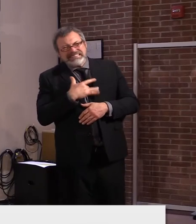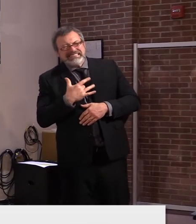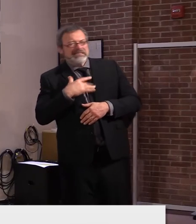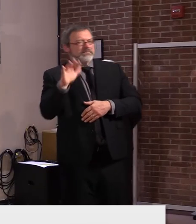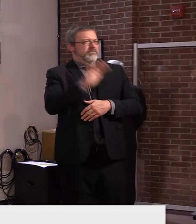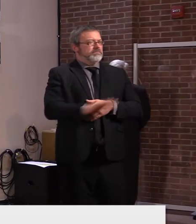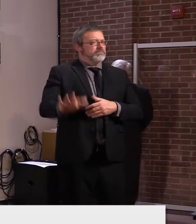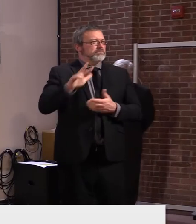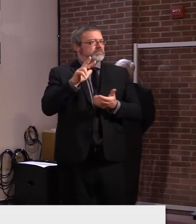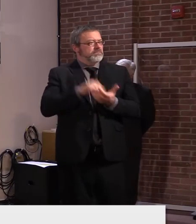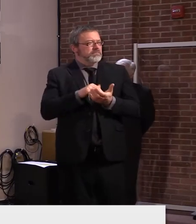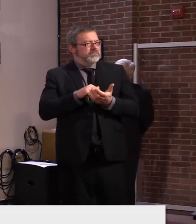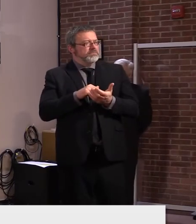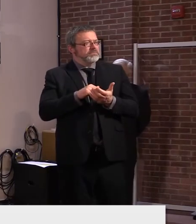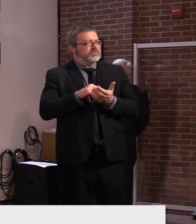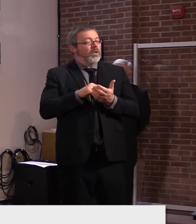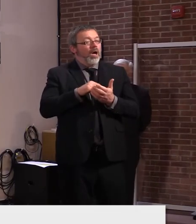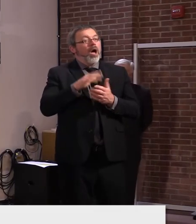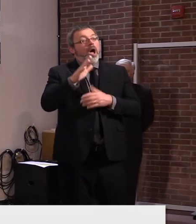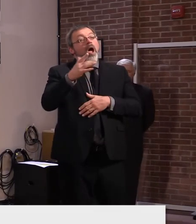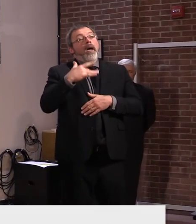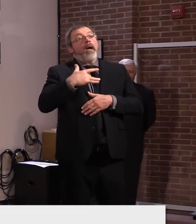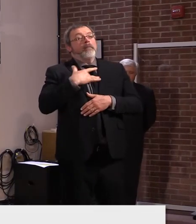Okay. Thank you.